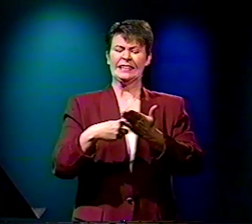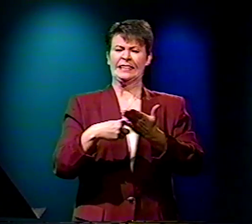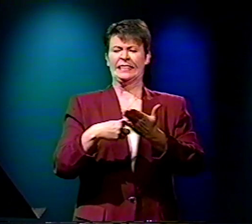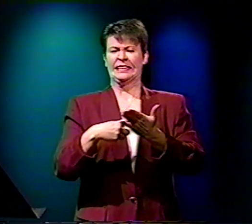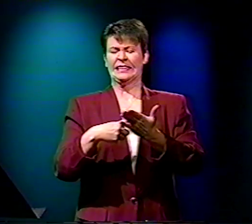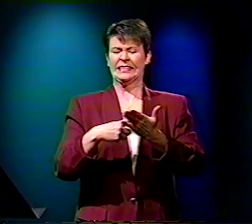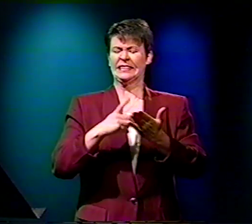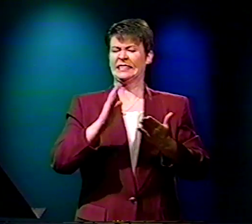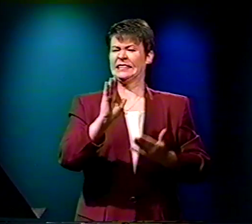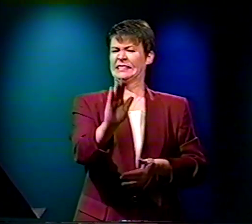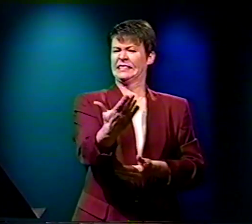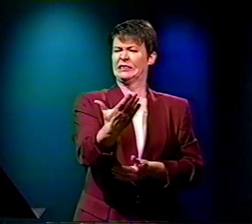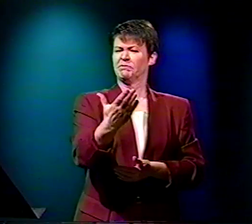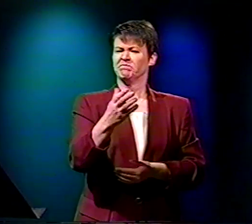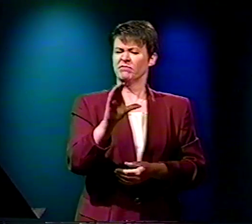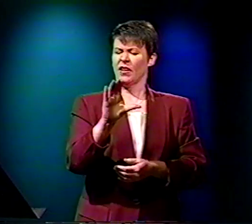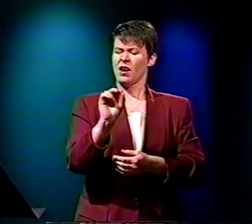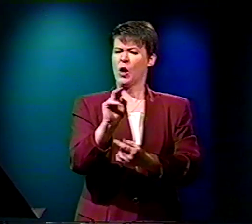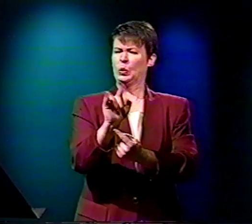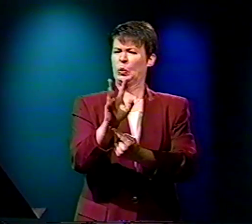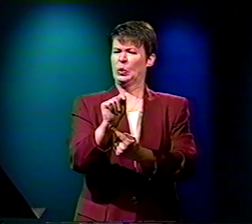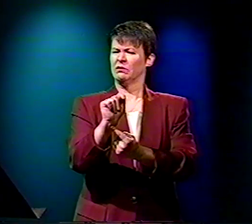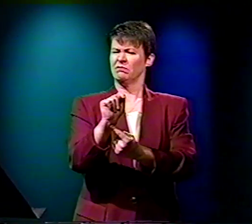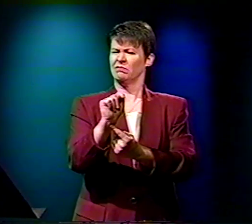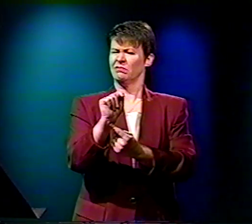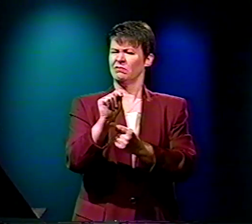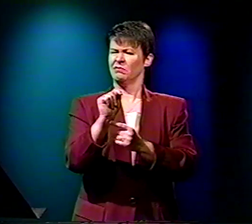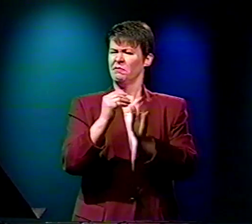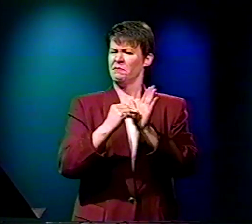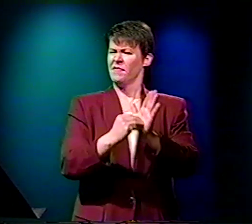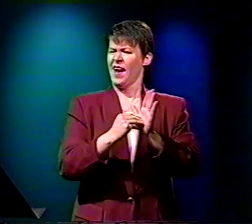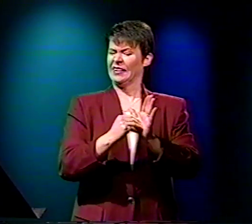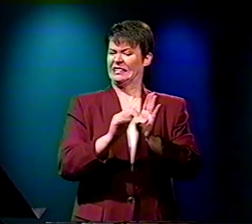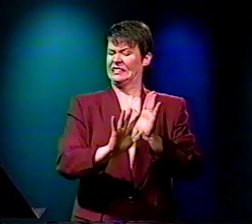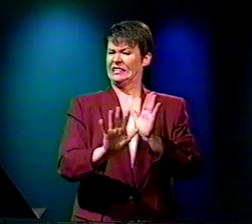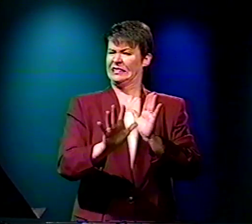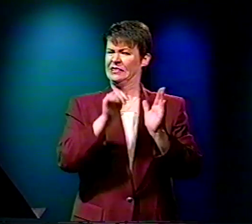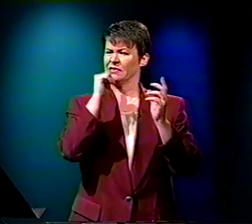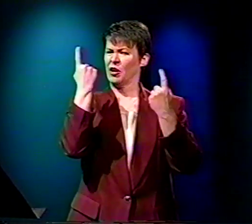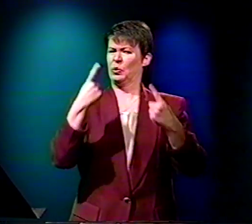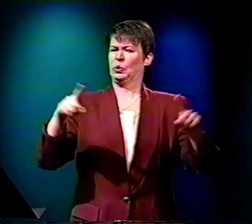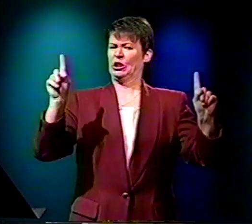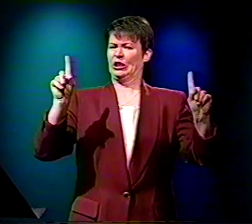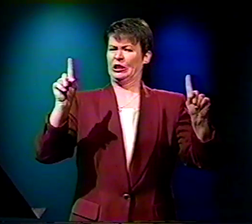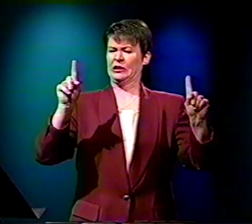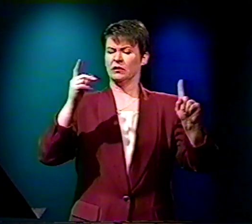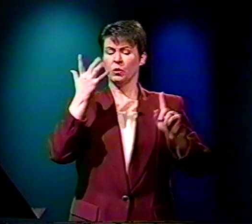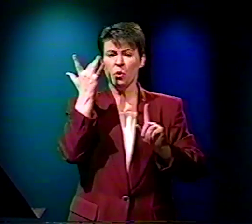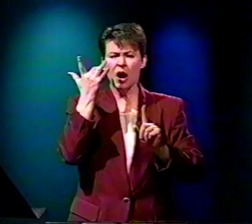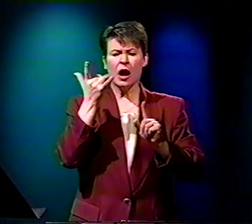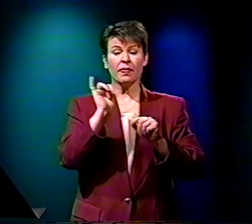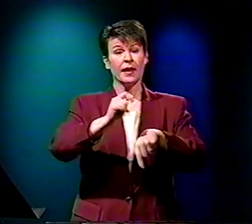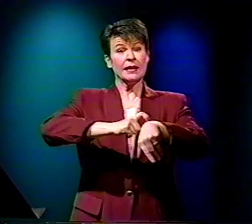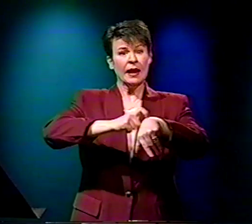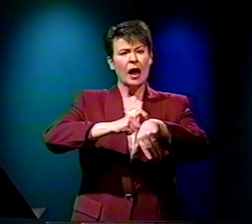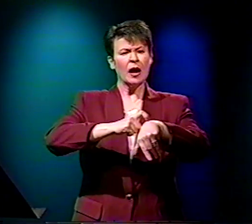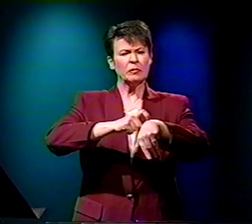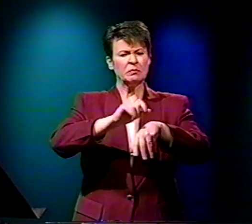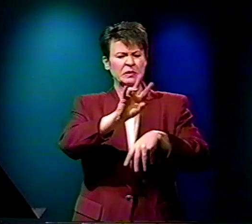But as they began to meet and discuss, they began to realize that it seemed the conduit model really was not working. And the reason